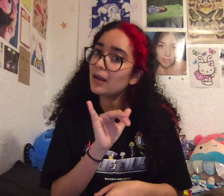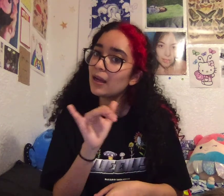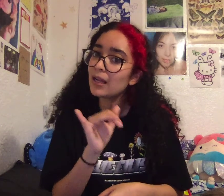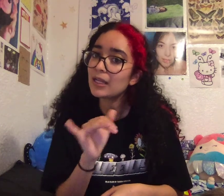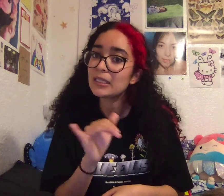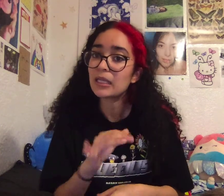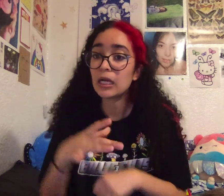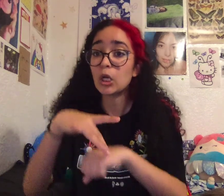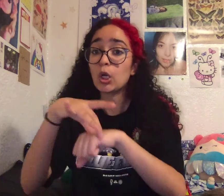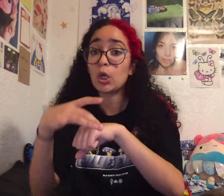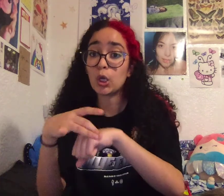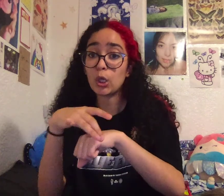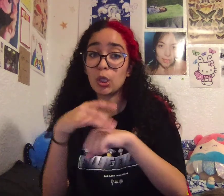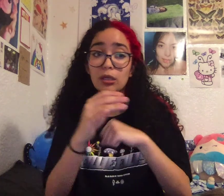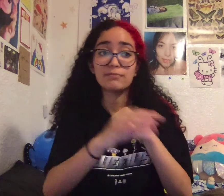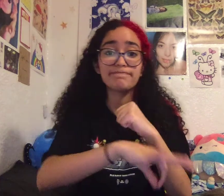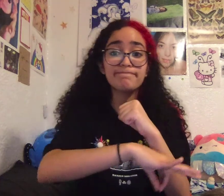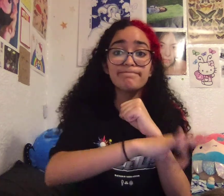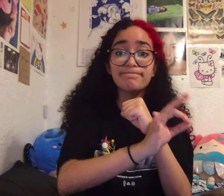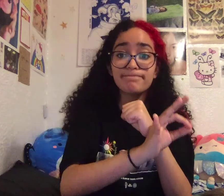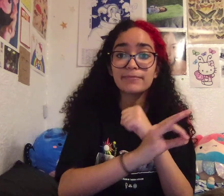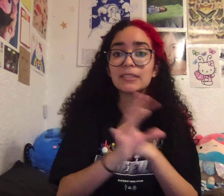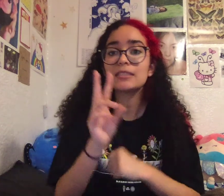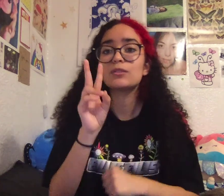the planet Venus are twins.